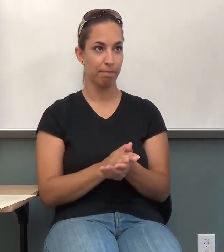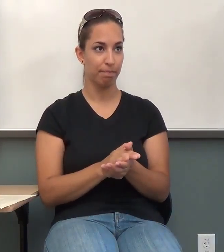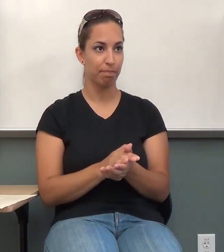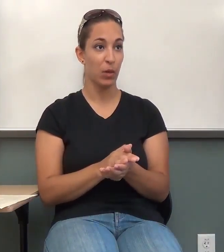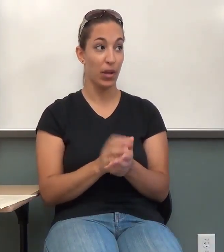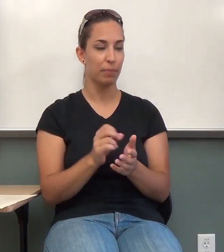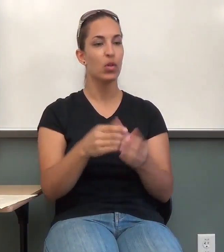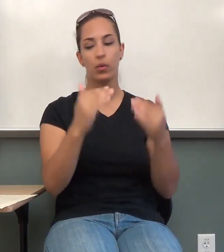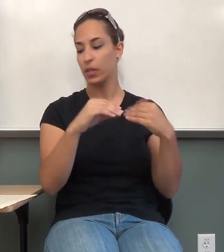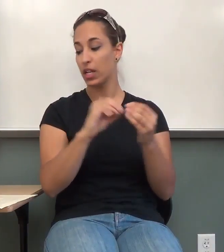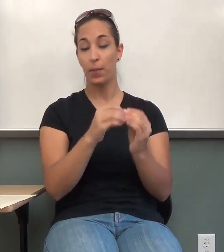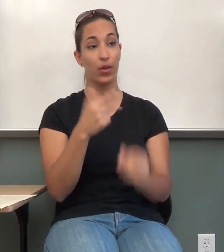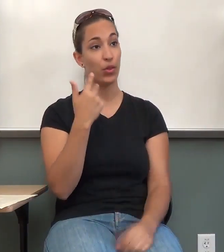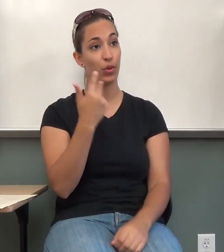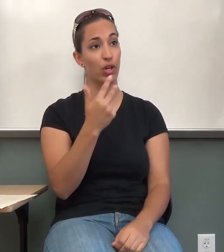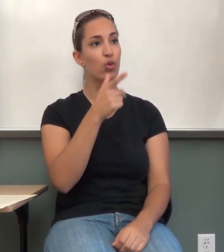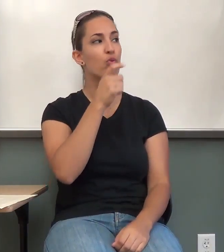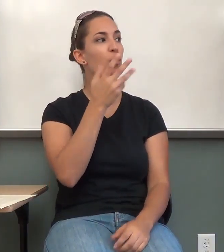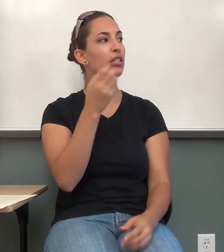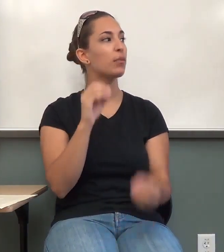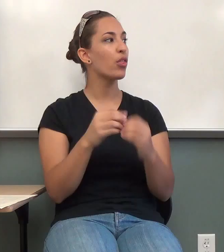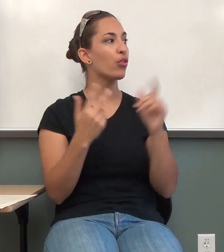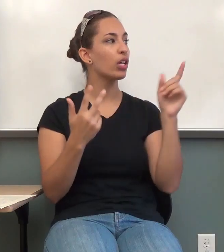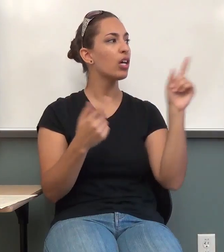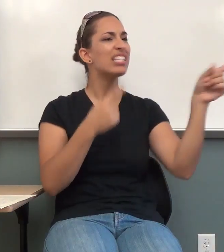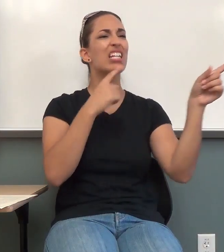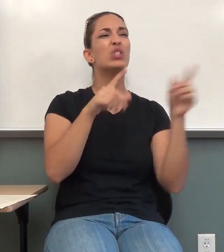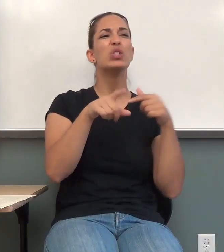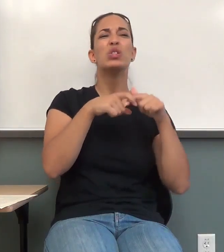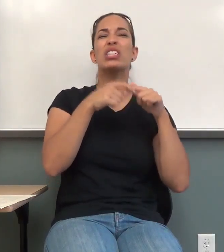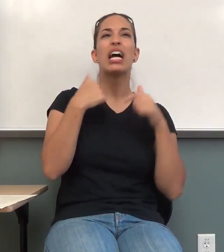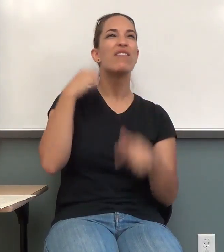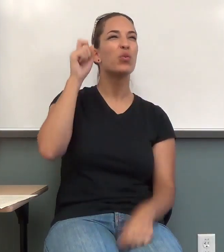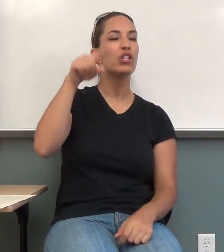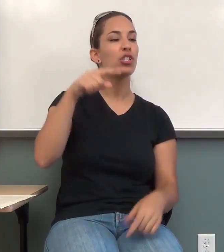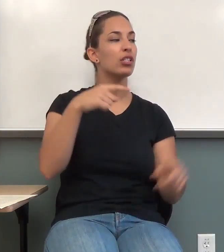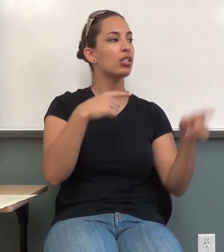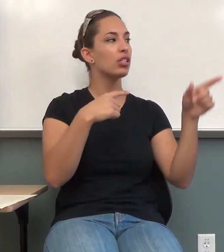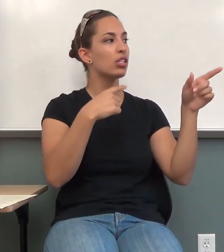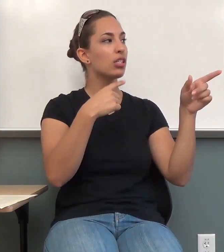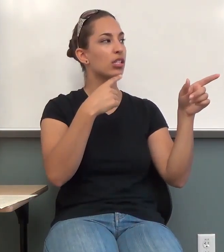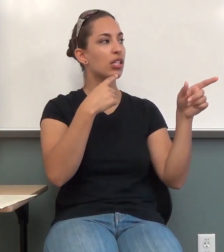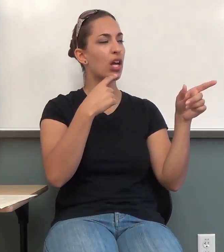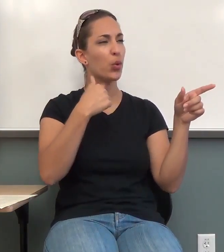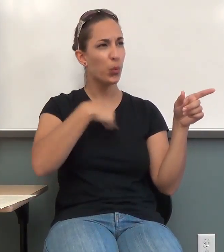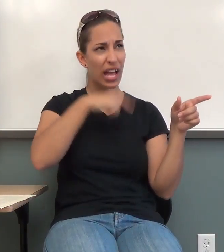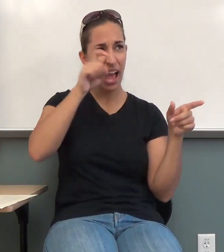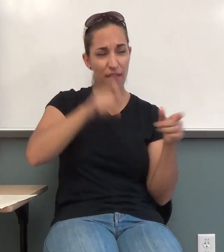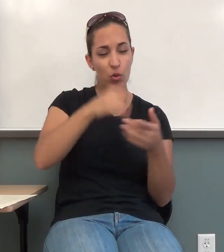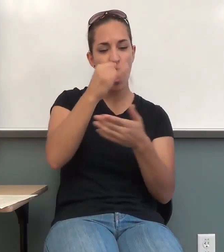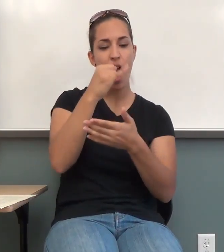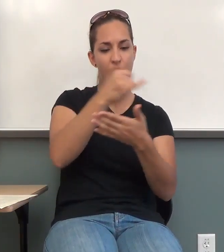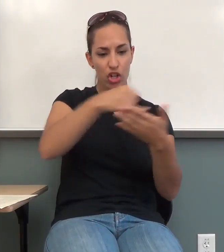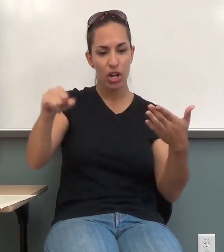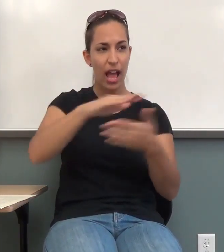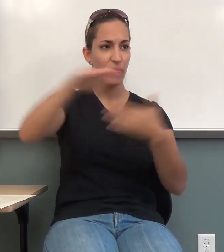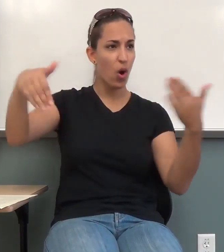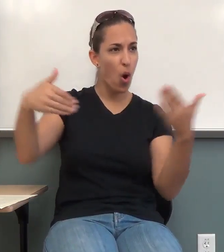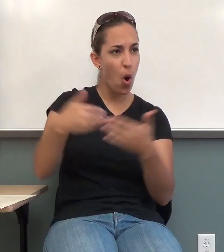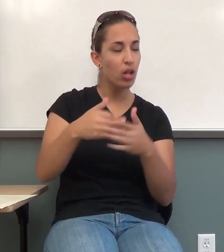me, please? Yes, Maria? So we had to underline the whole. All I want to know is whether it's complete or not. That's